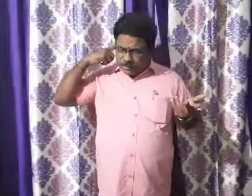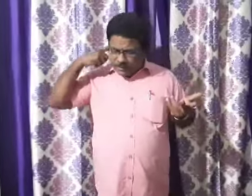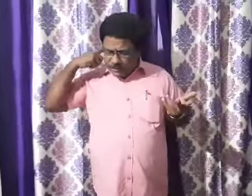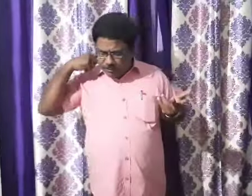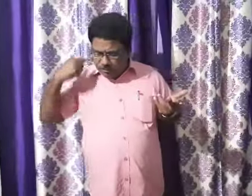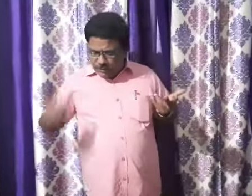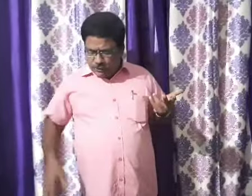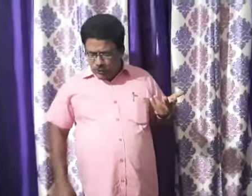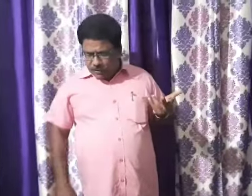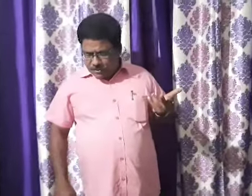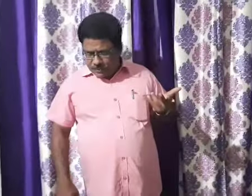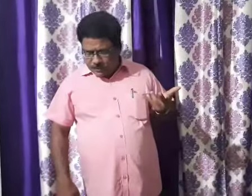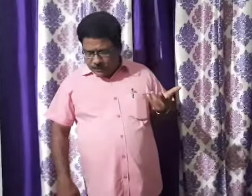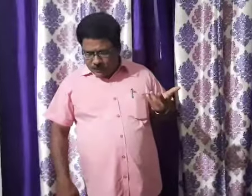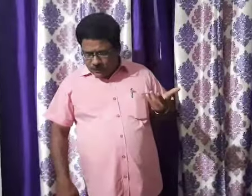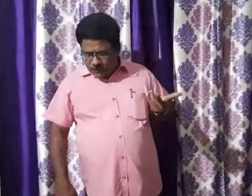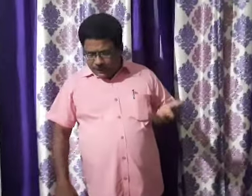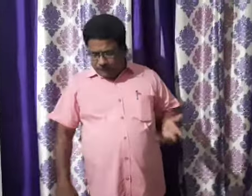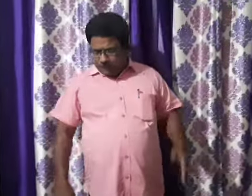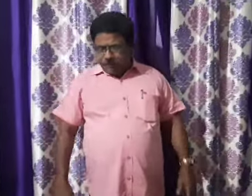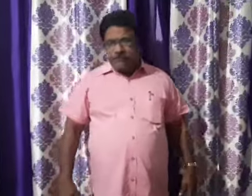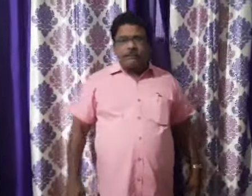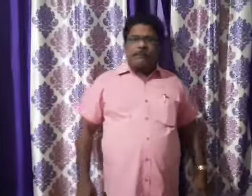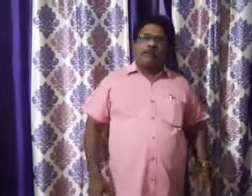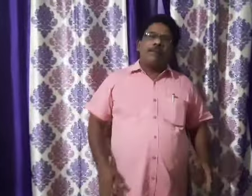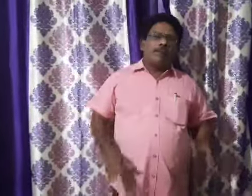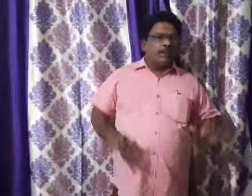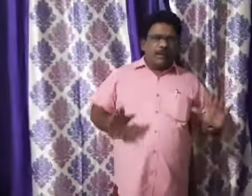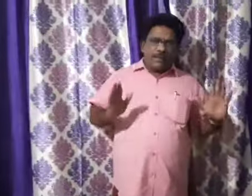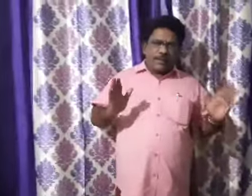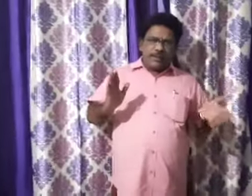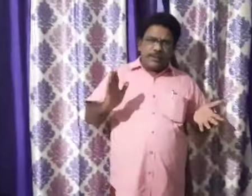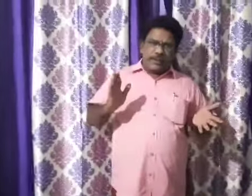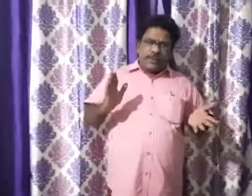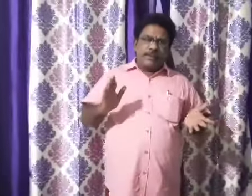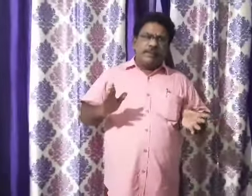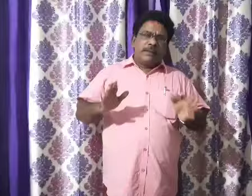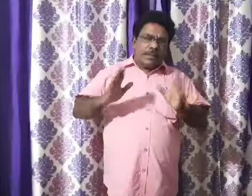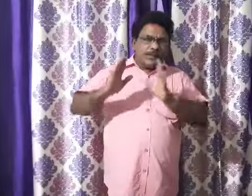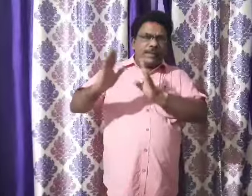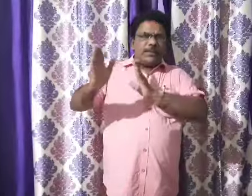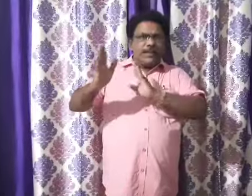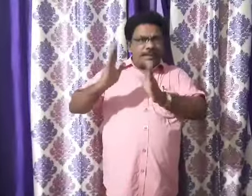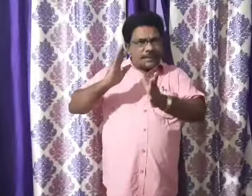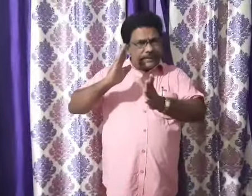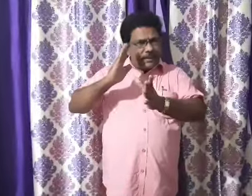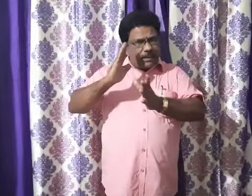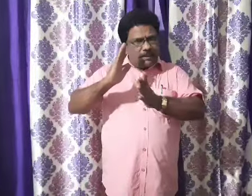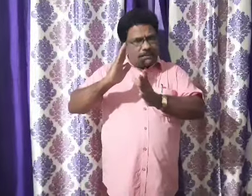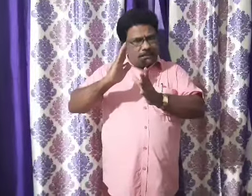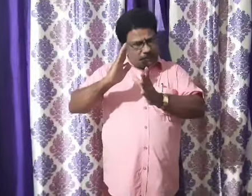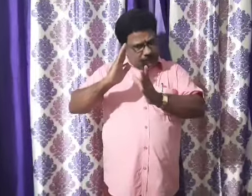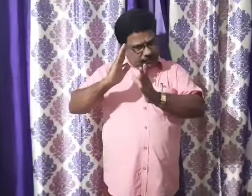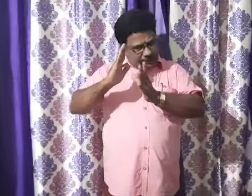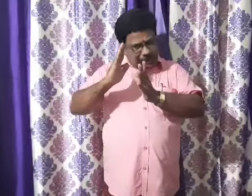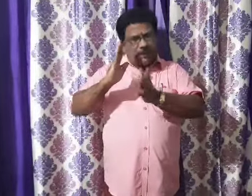different government jobs. Okay. Now we understood, children. Now we are going to discuss the last, not the